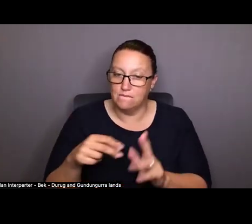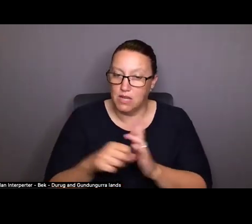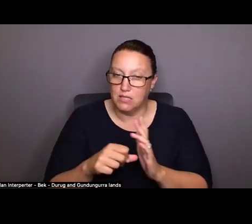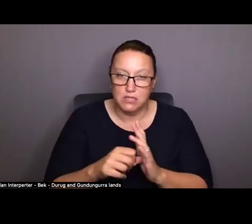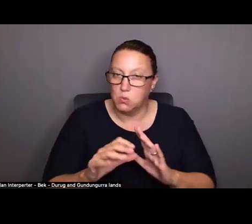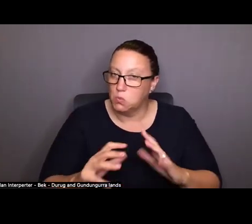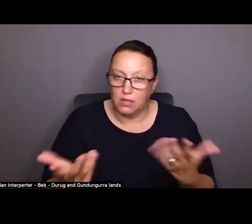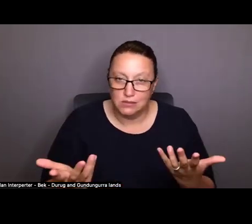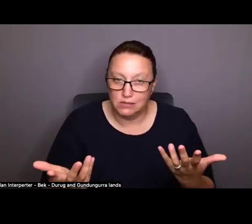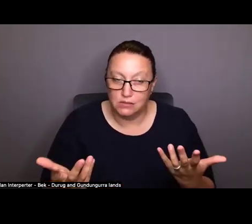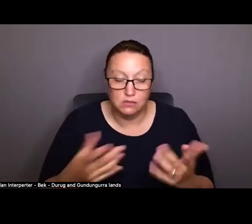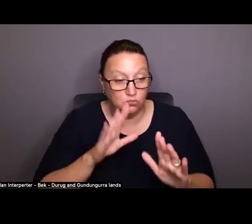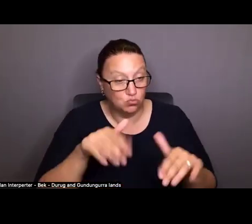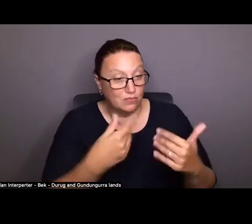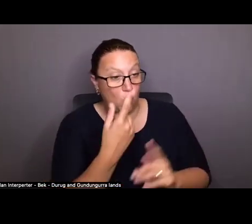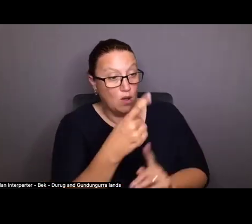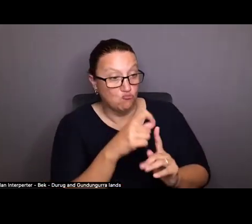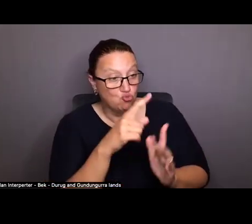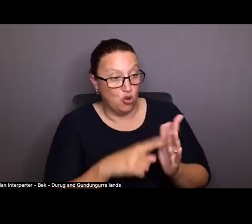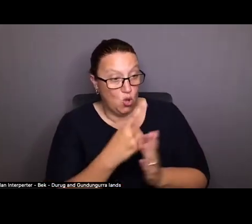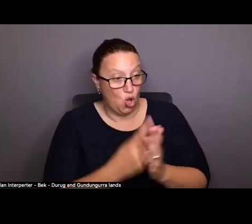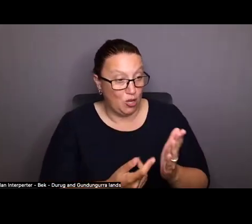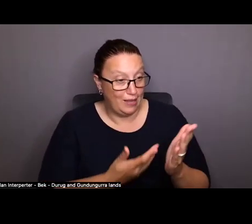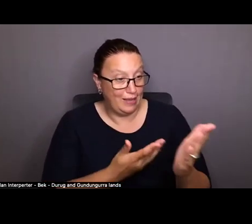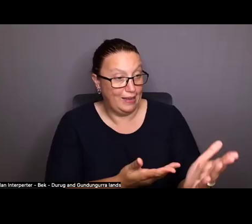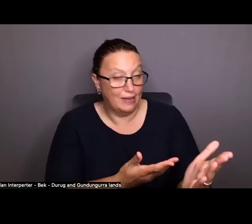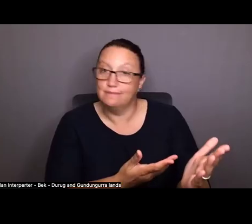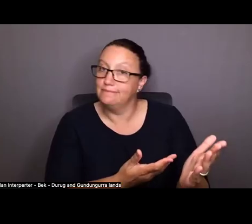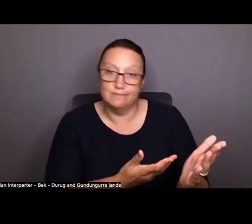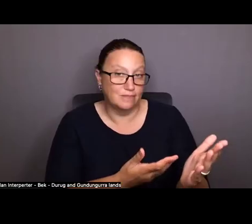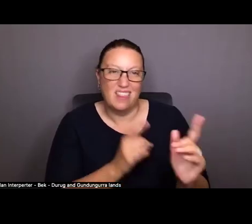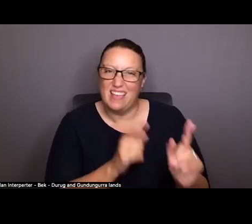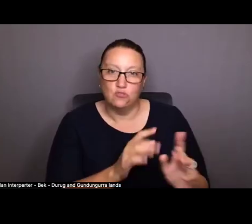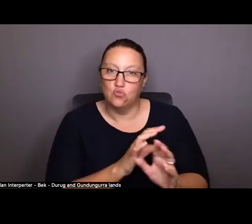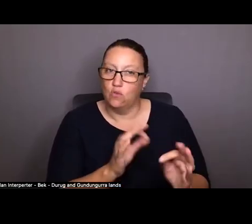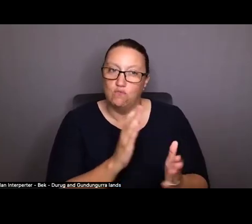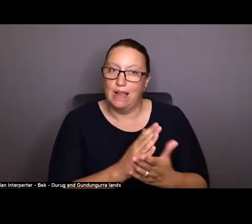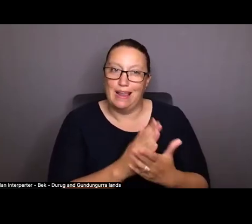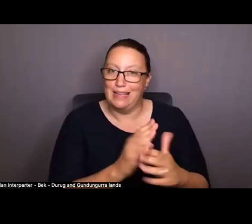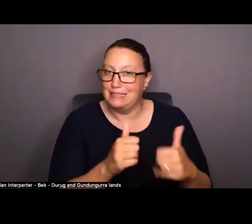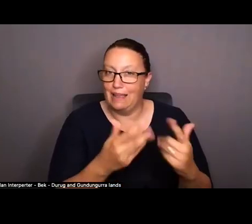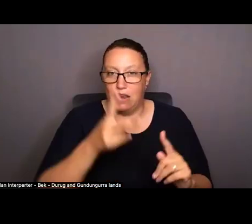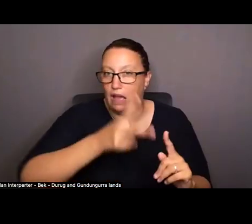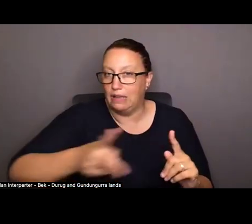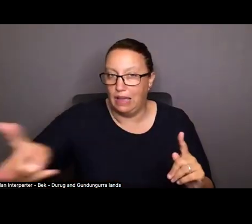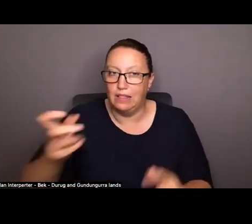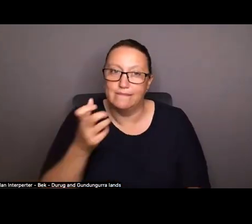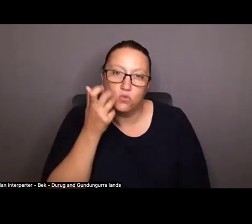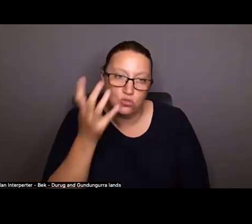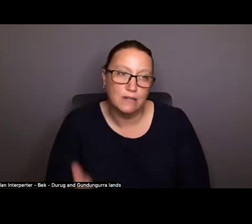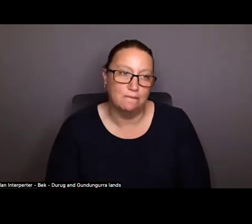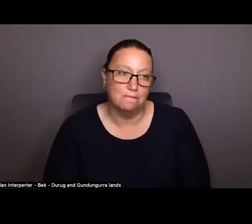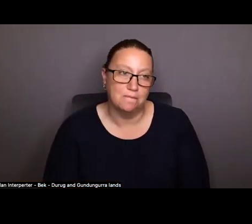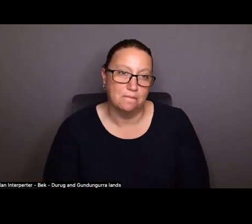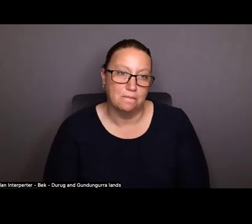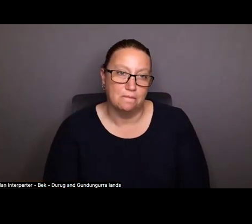deliver one specific project, which would really not have any sort of, it won't be delivered again in the future.